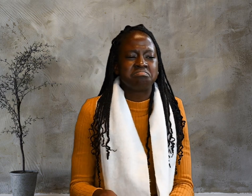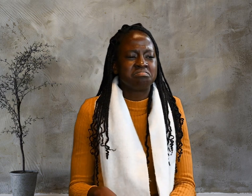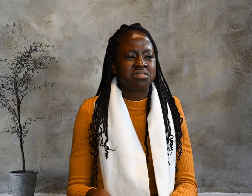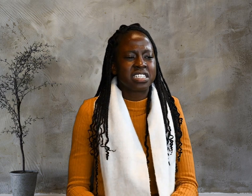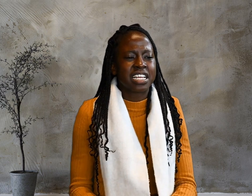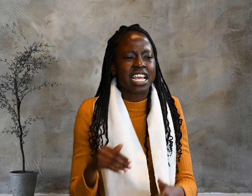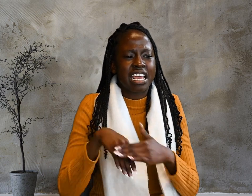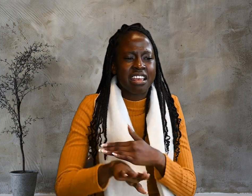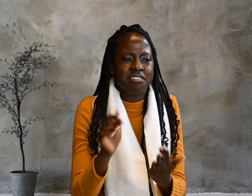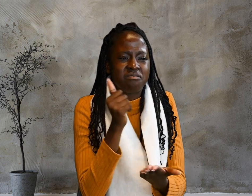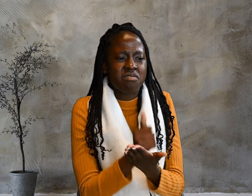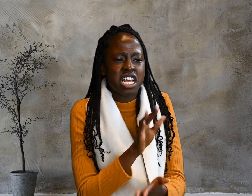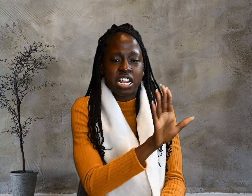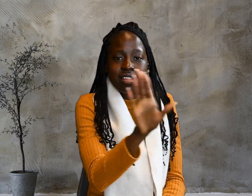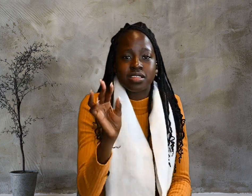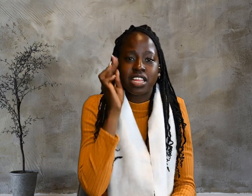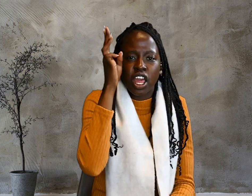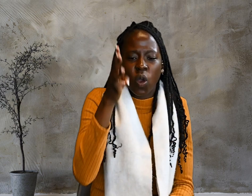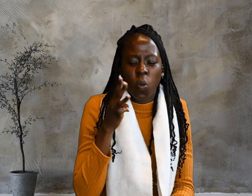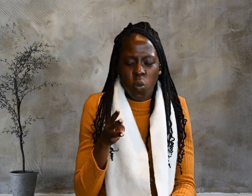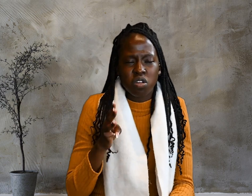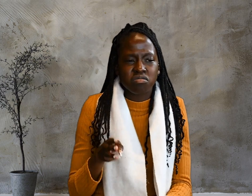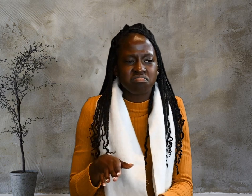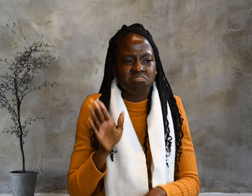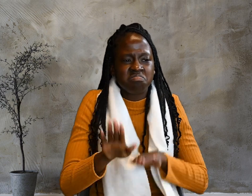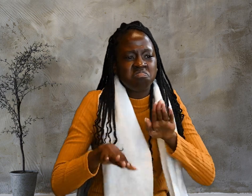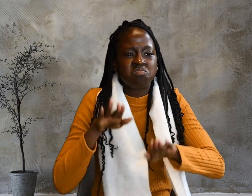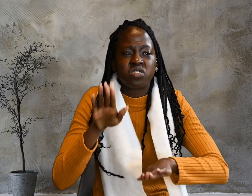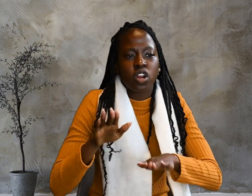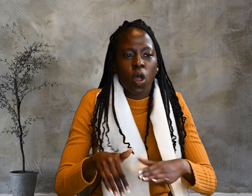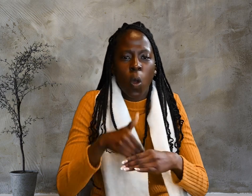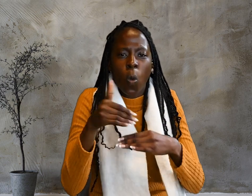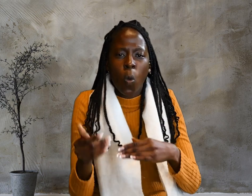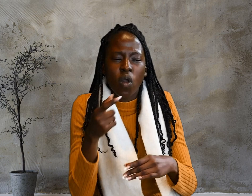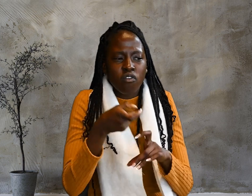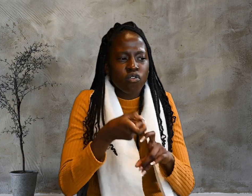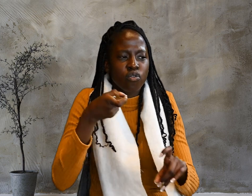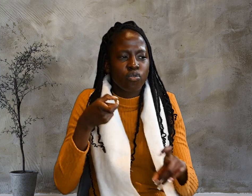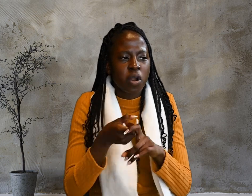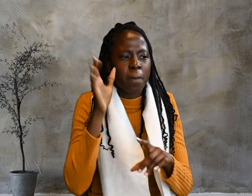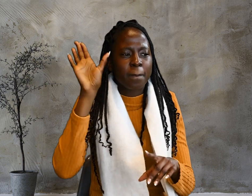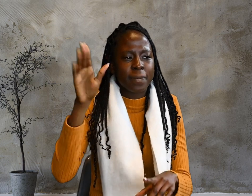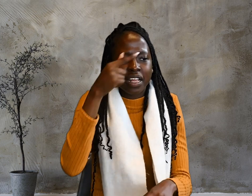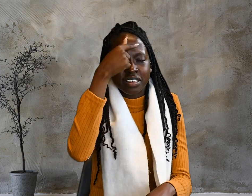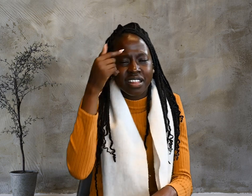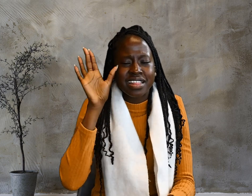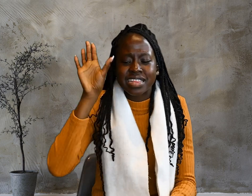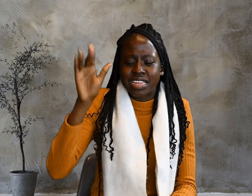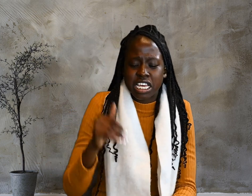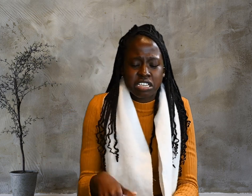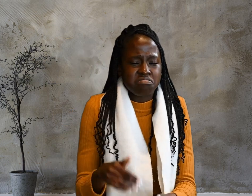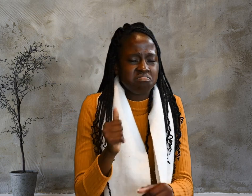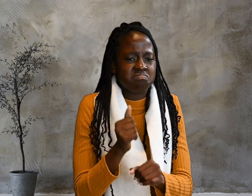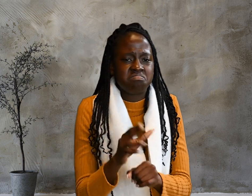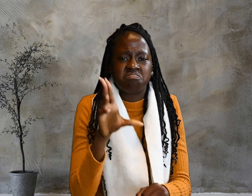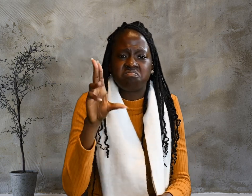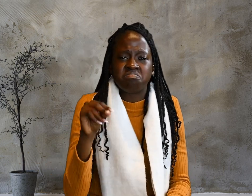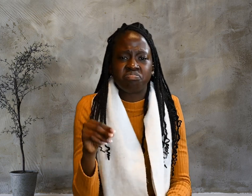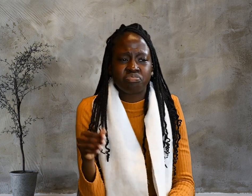from him because they do not recognize a stranger's voice. Jesus used this figure of